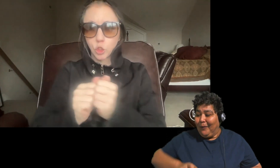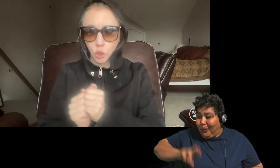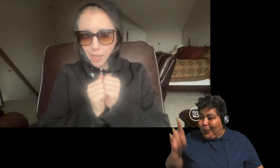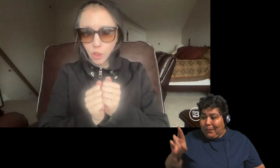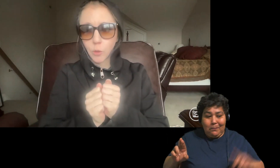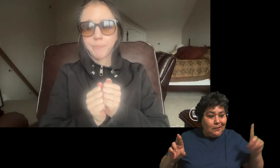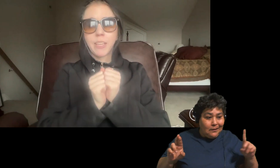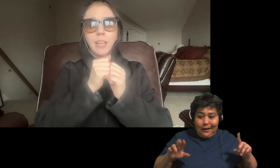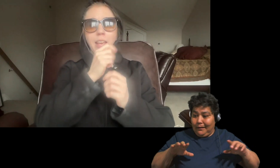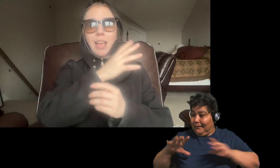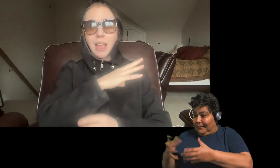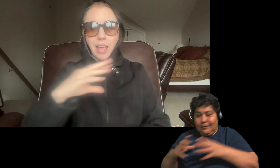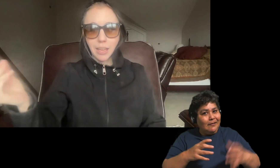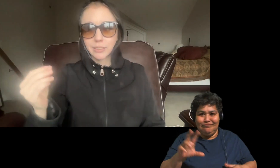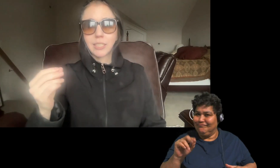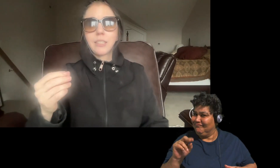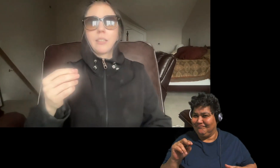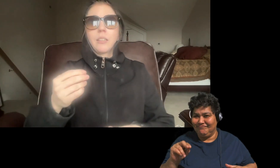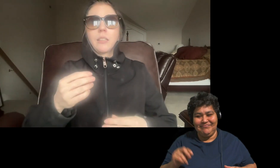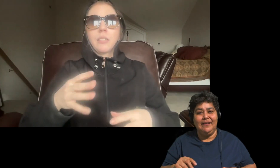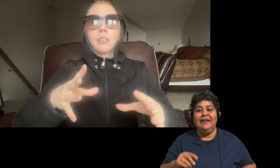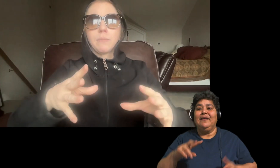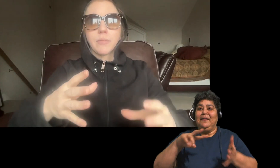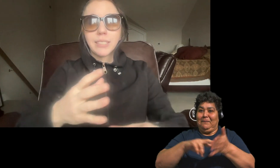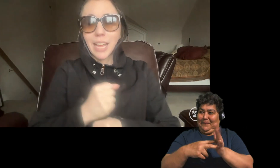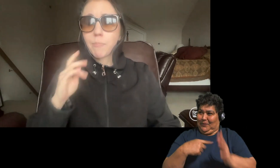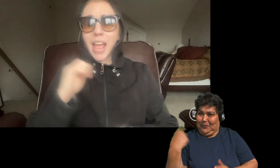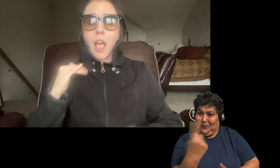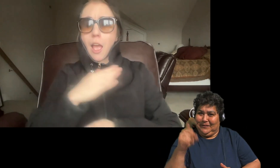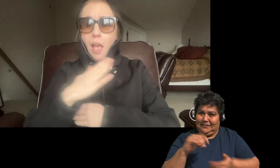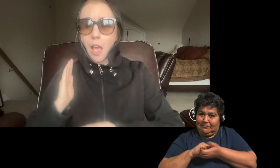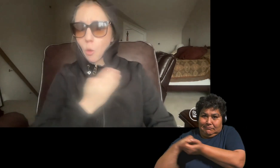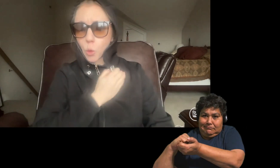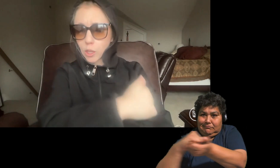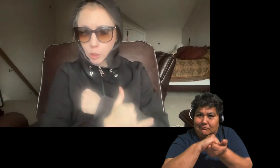partisanship. In his first term, we need to be together, and